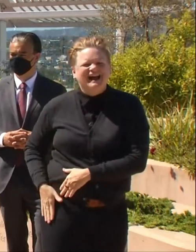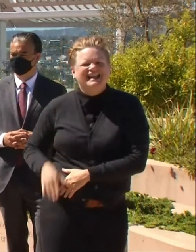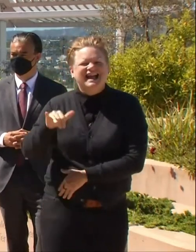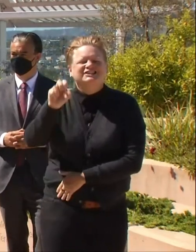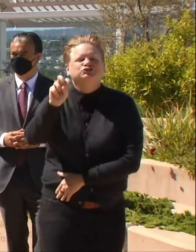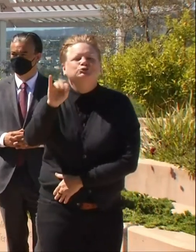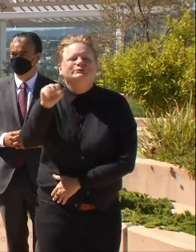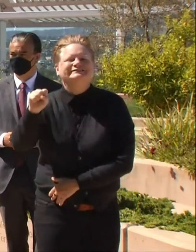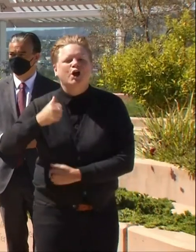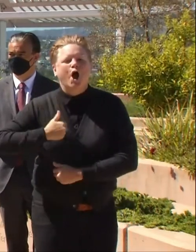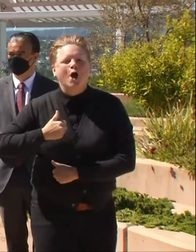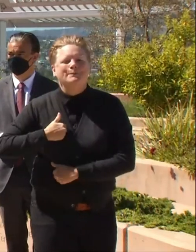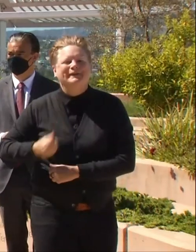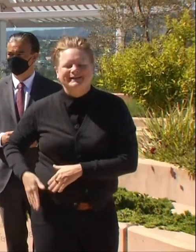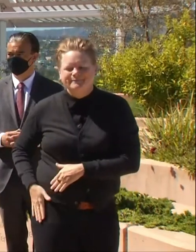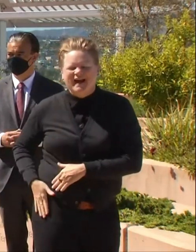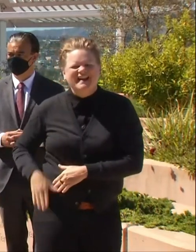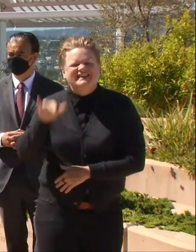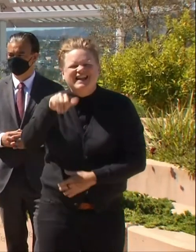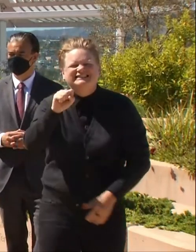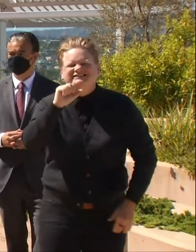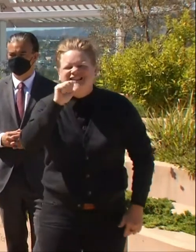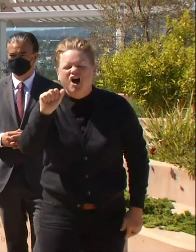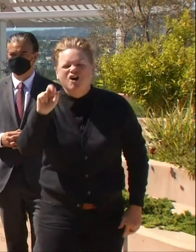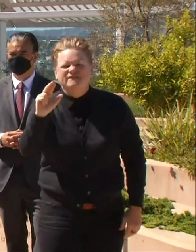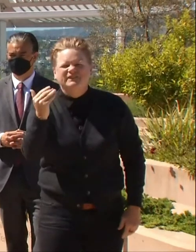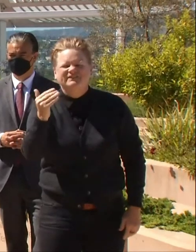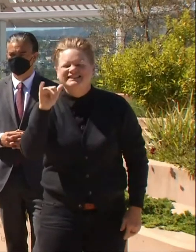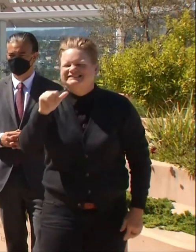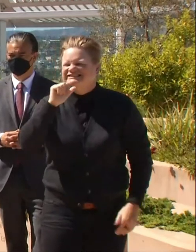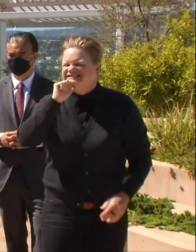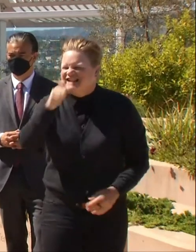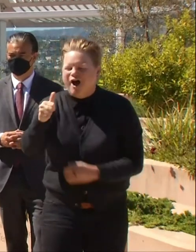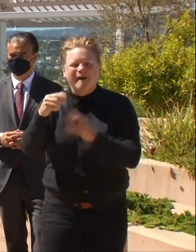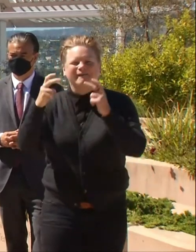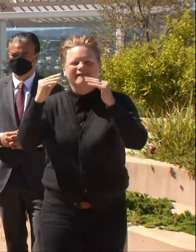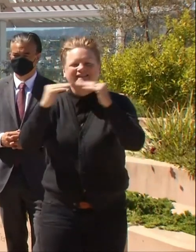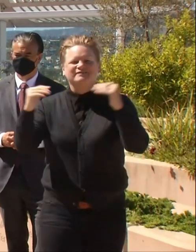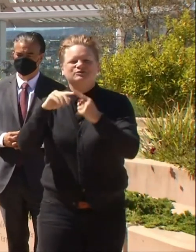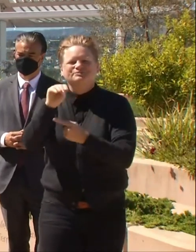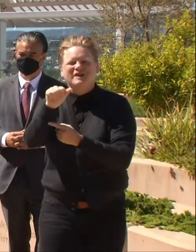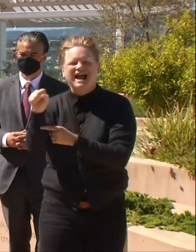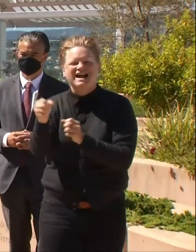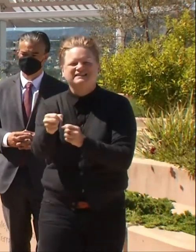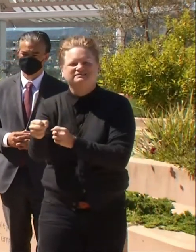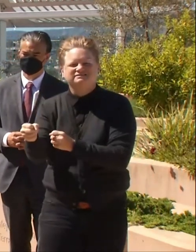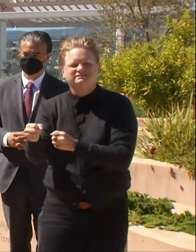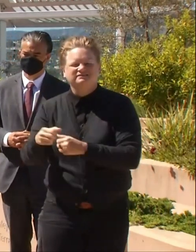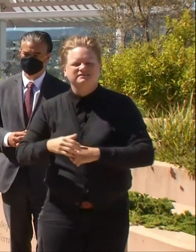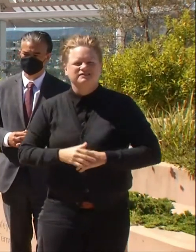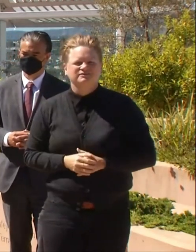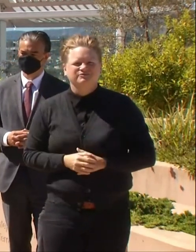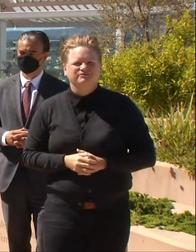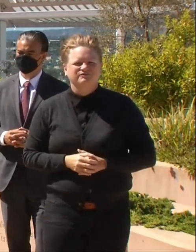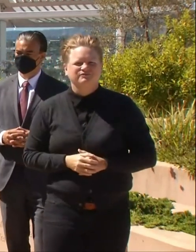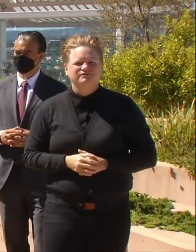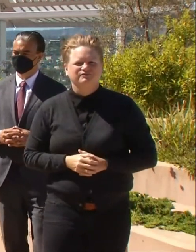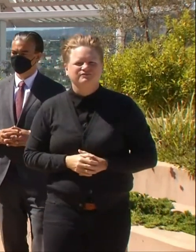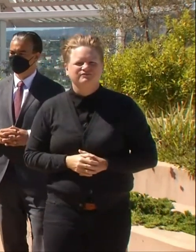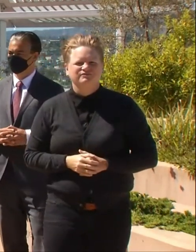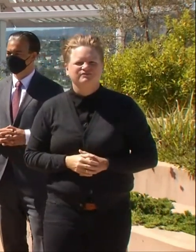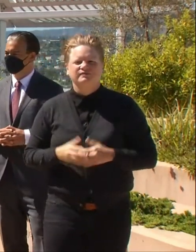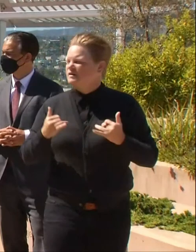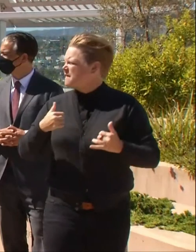An AR-15 is. Thank you for your time. And with that, I'll introduce Maddie Scott from the